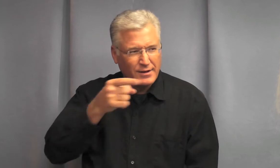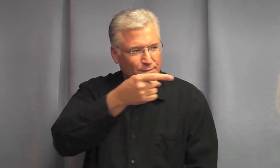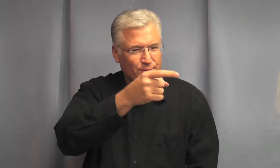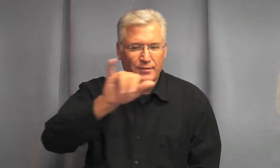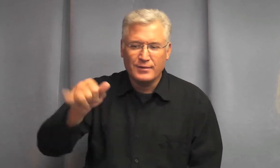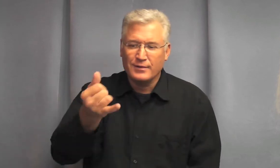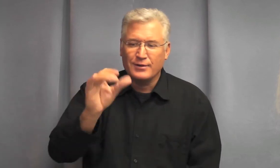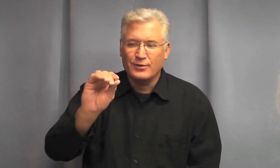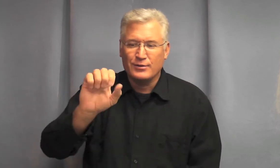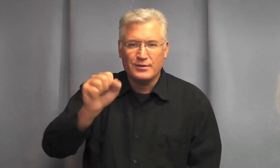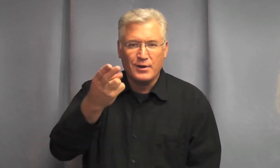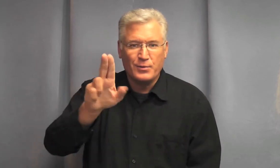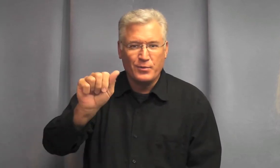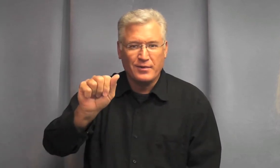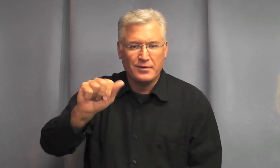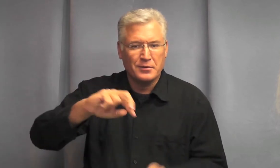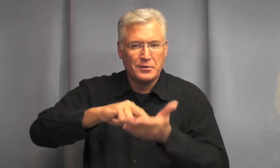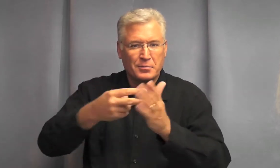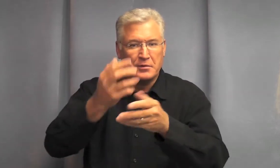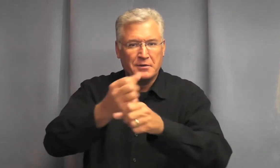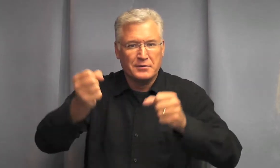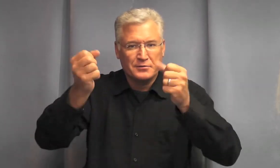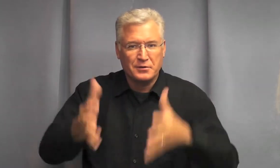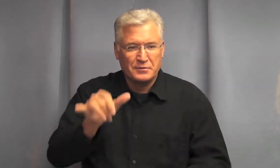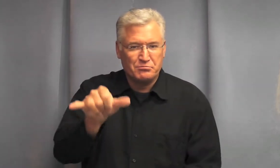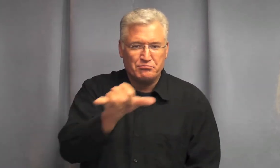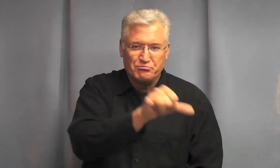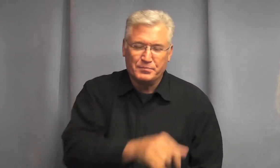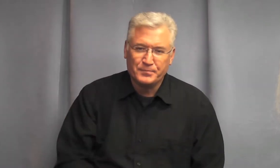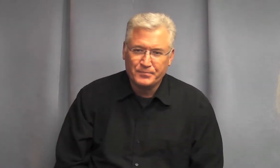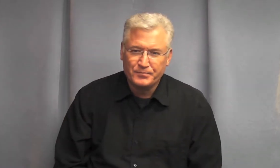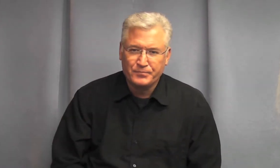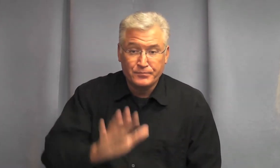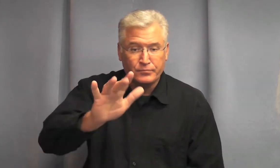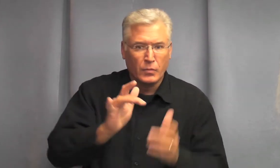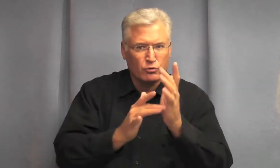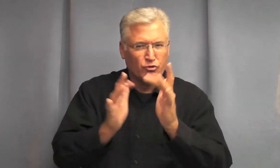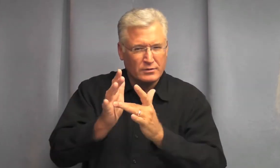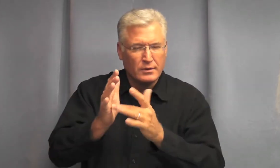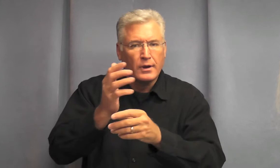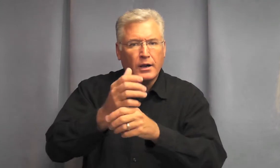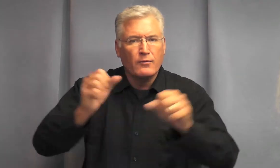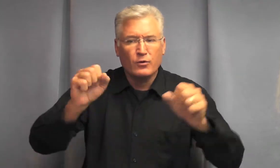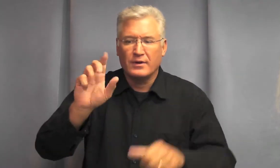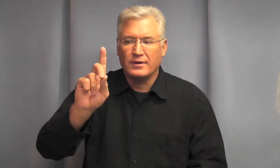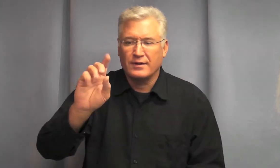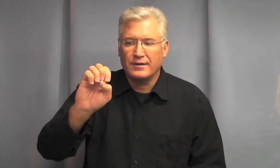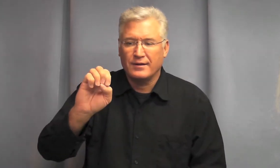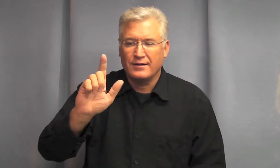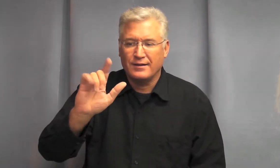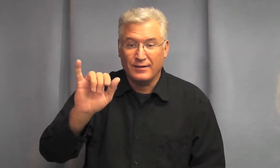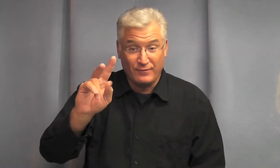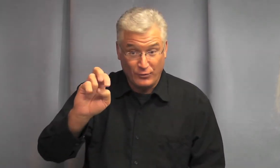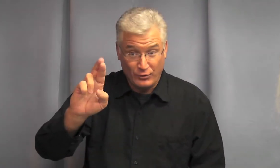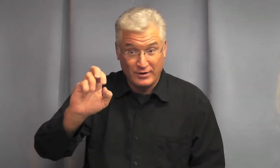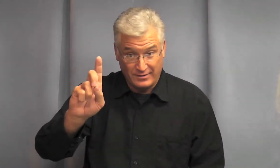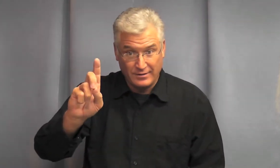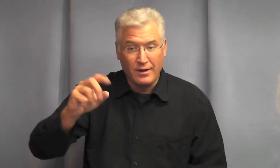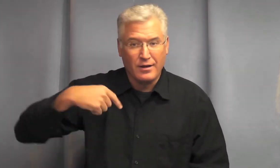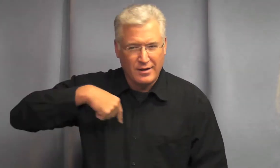means salvation, same as Joshua does. Yeah. Jesus, He